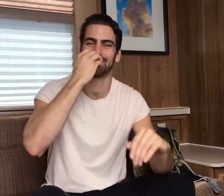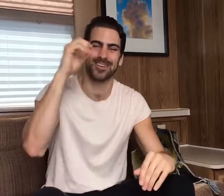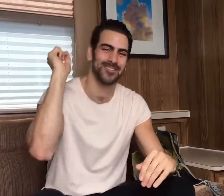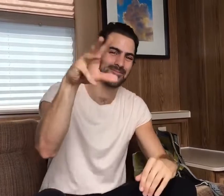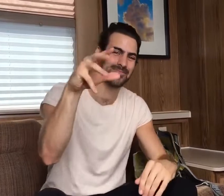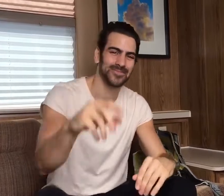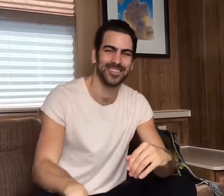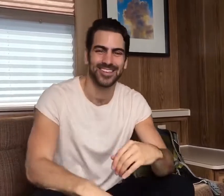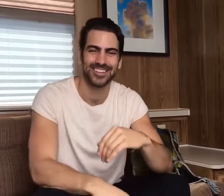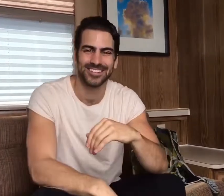Thanks. Thanks.